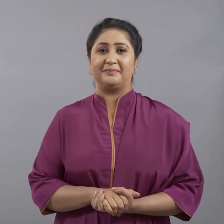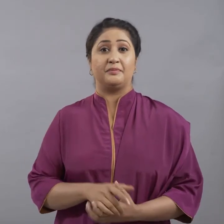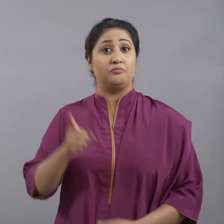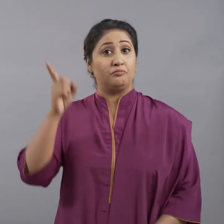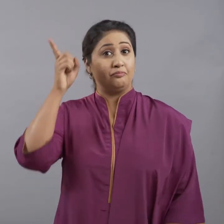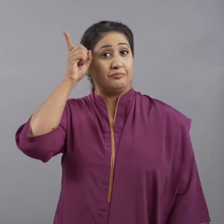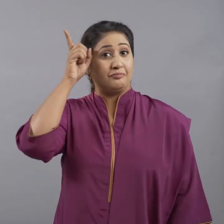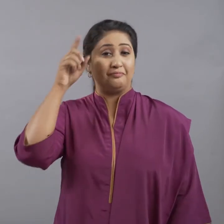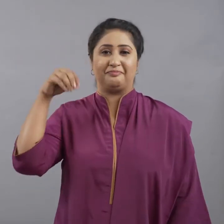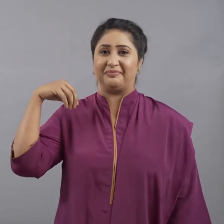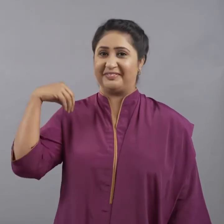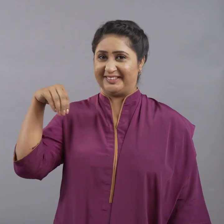Goat.